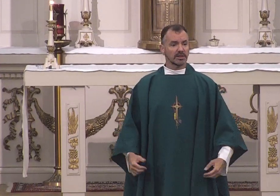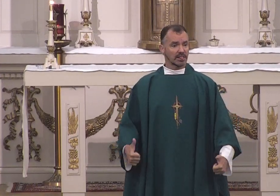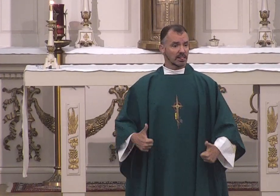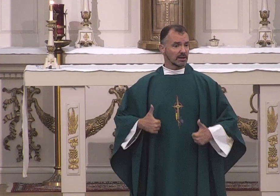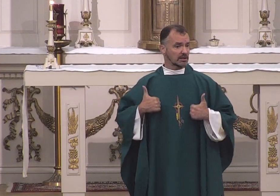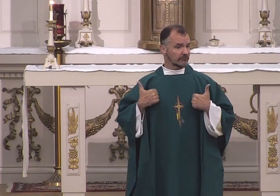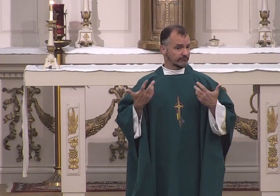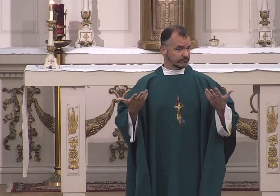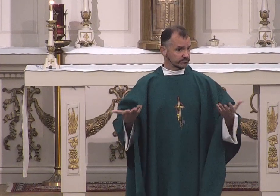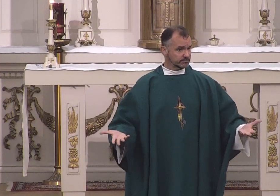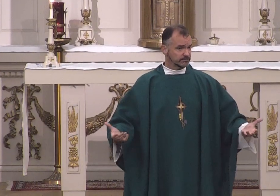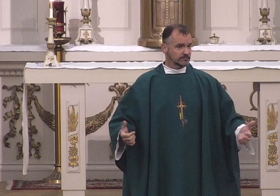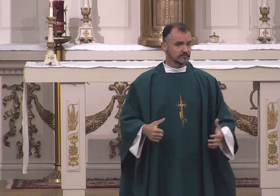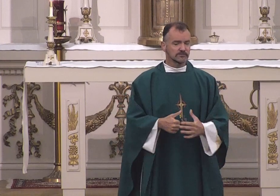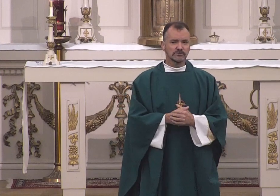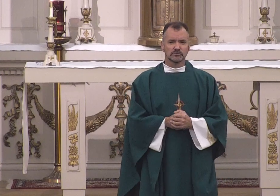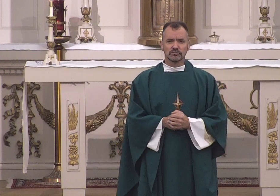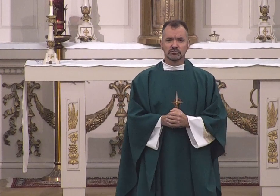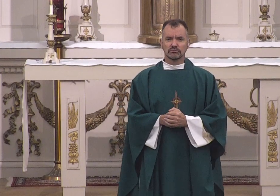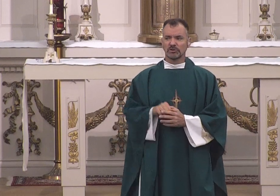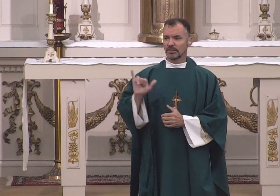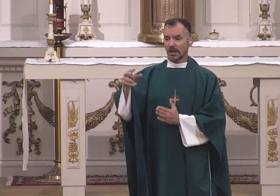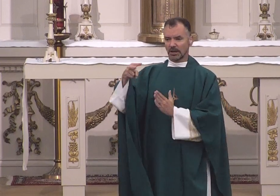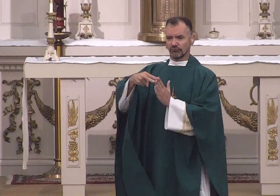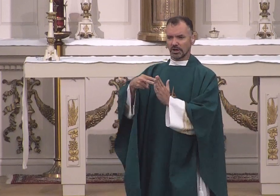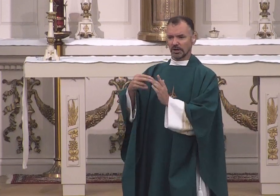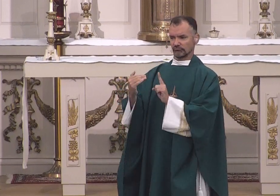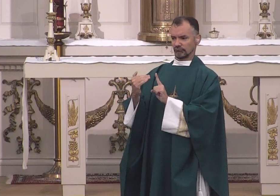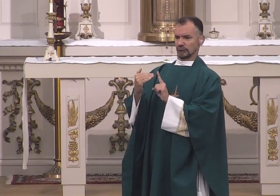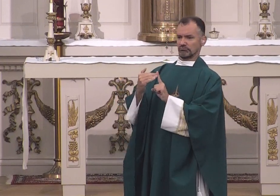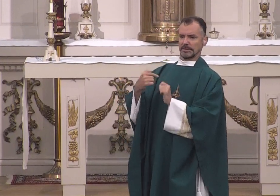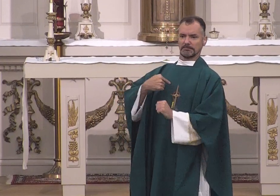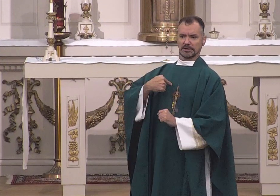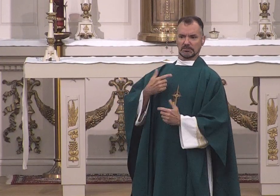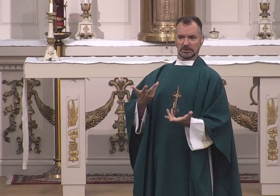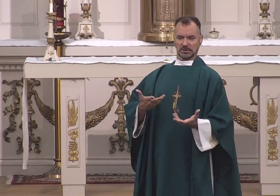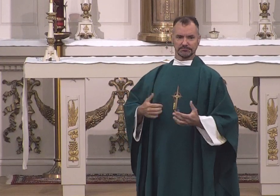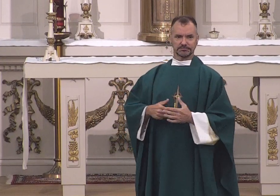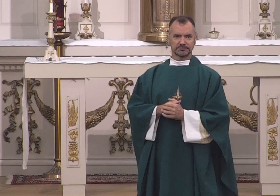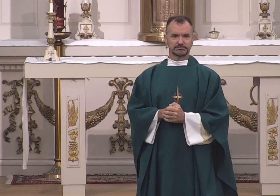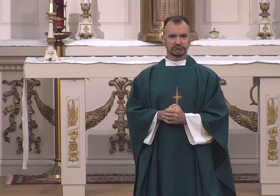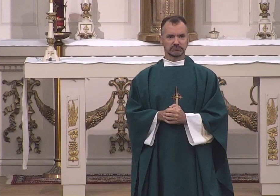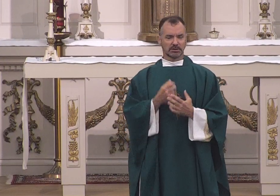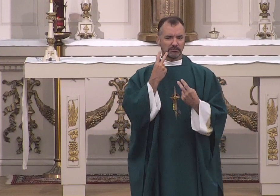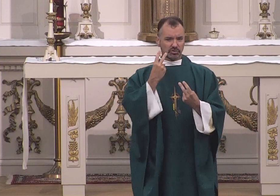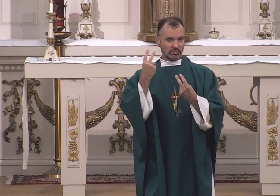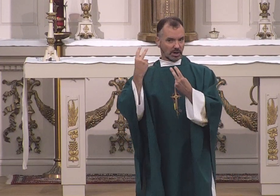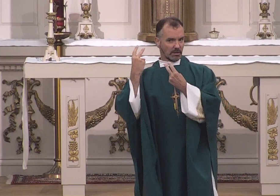And as we listen to that story, maybe we're struck by how human it is.